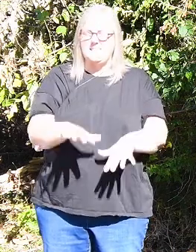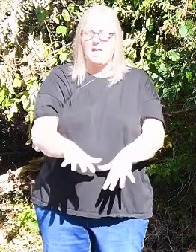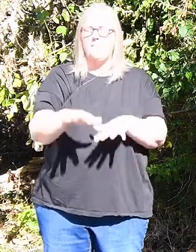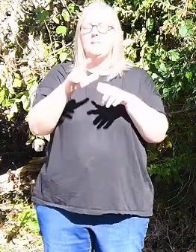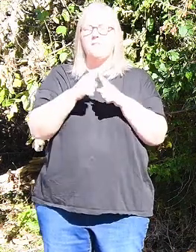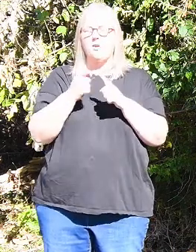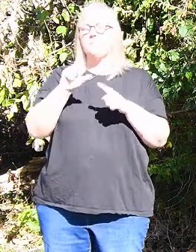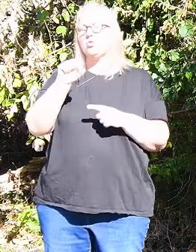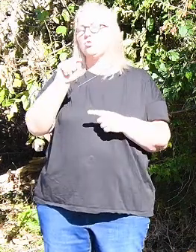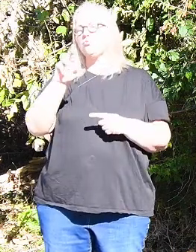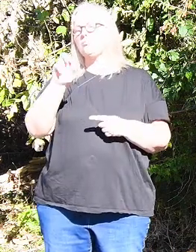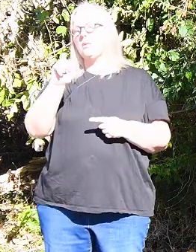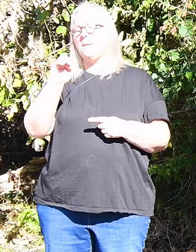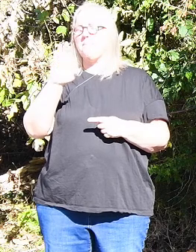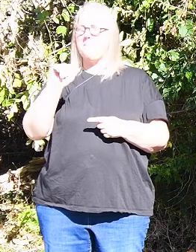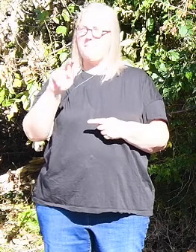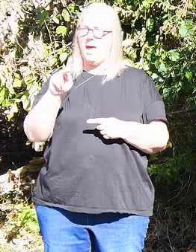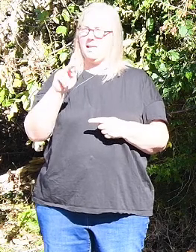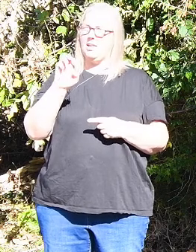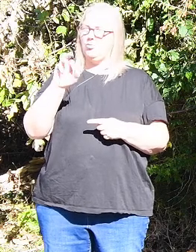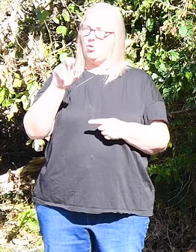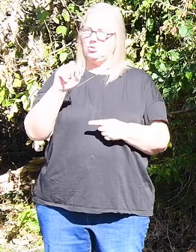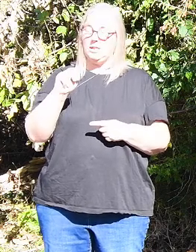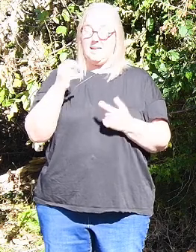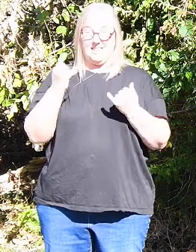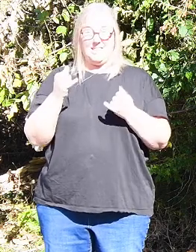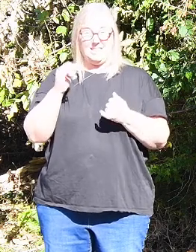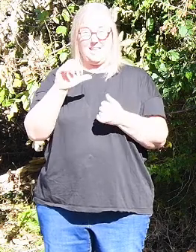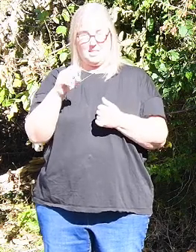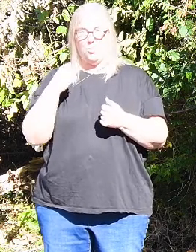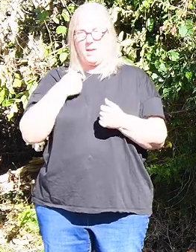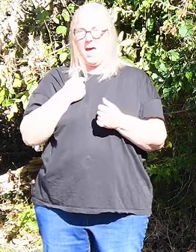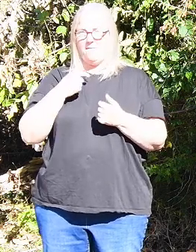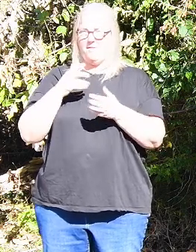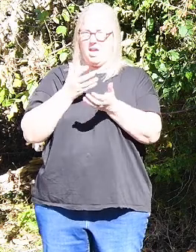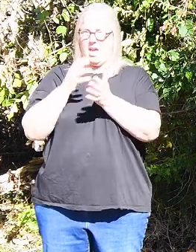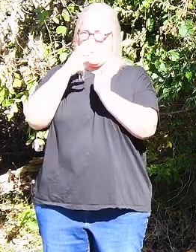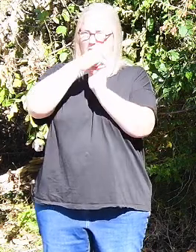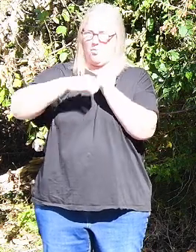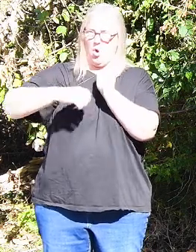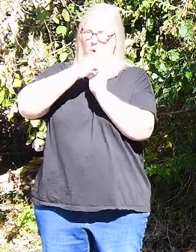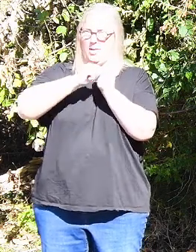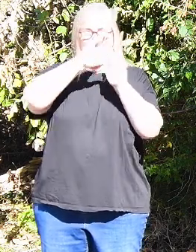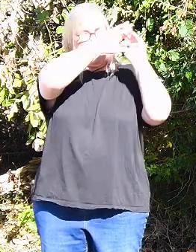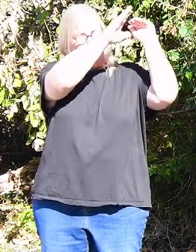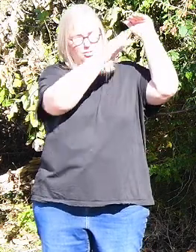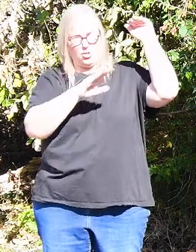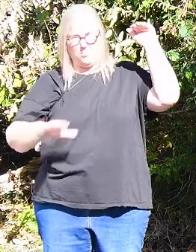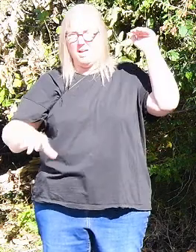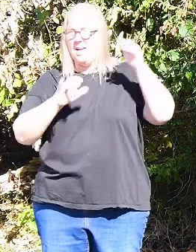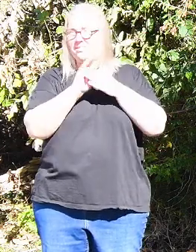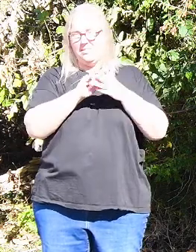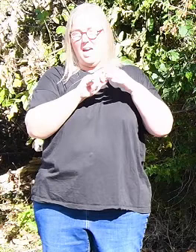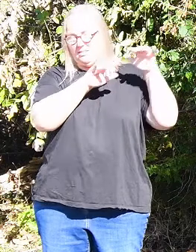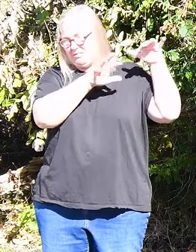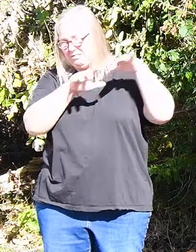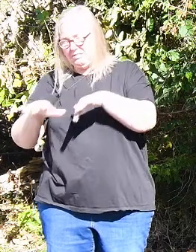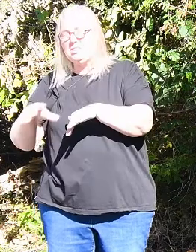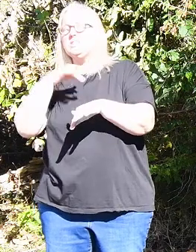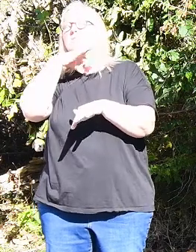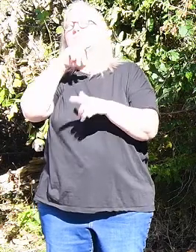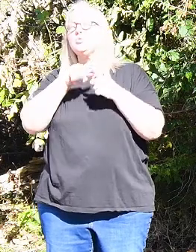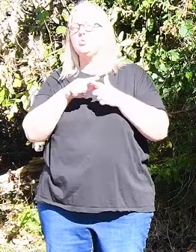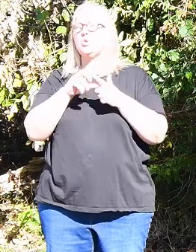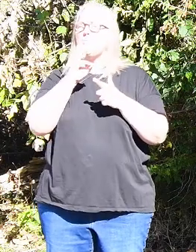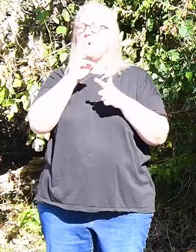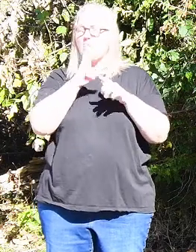erosion. In this case, we also have an eroding hill slope that is the source of a tremendous amount of sediment into the Tiber watershed, and you can see that at